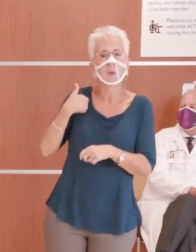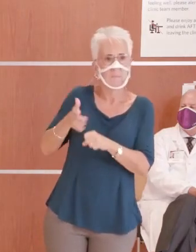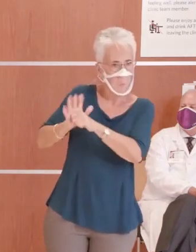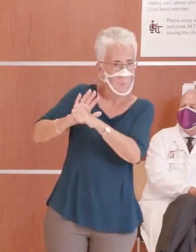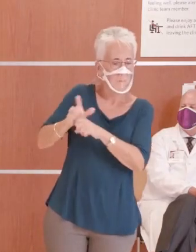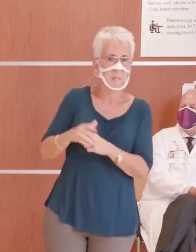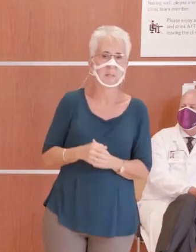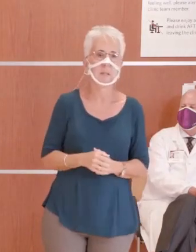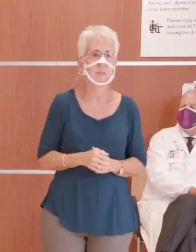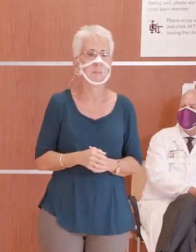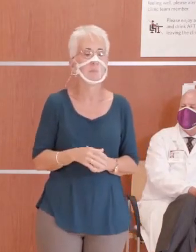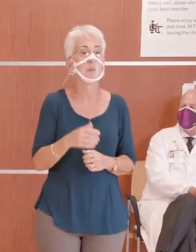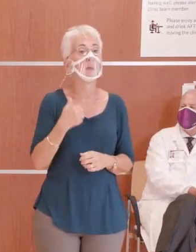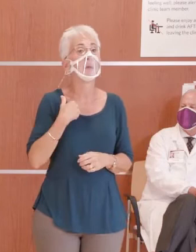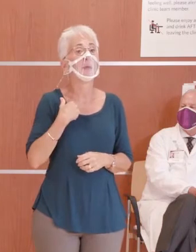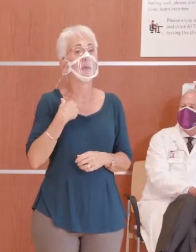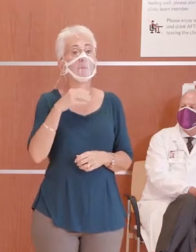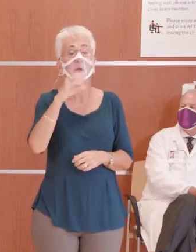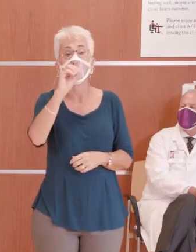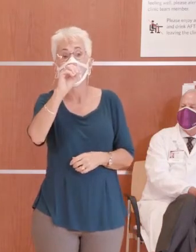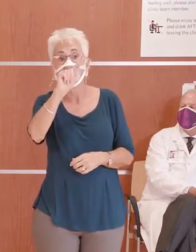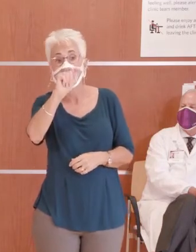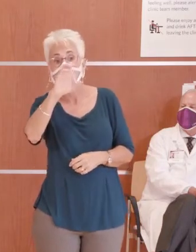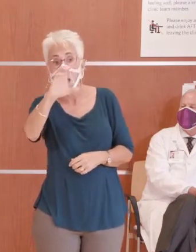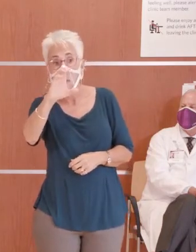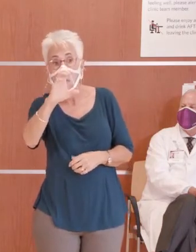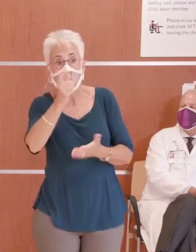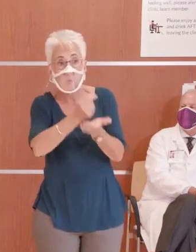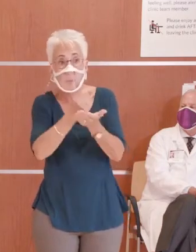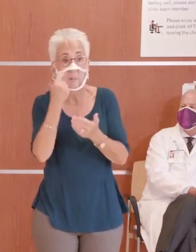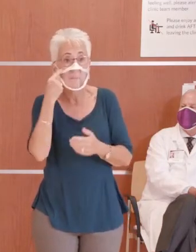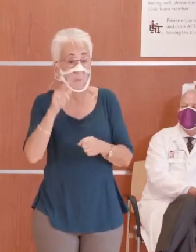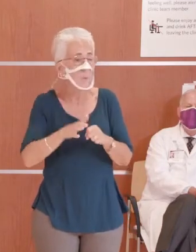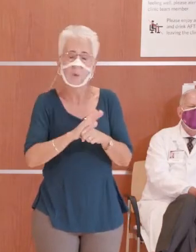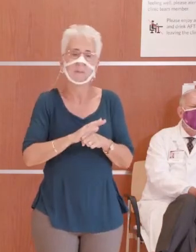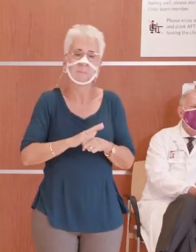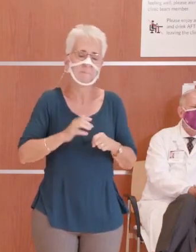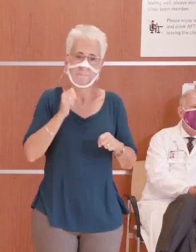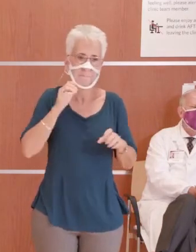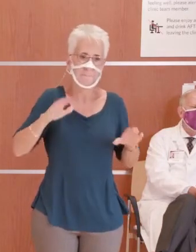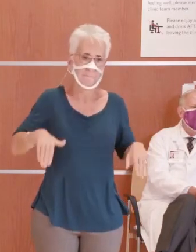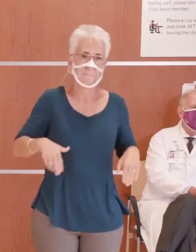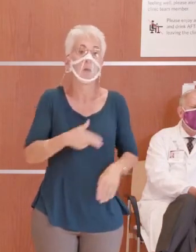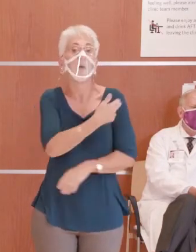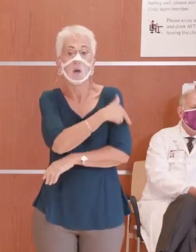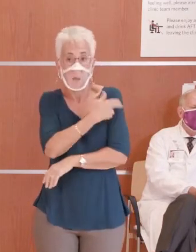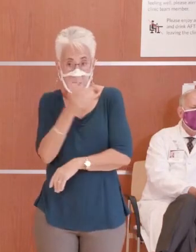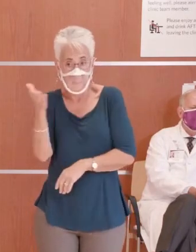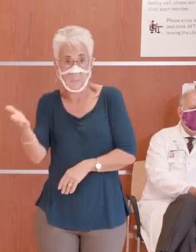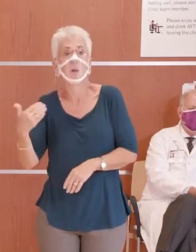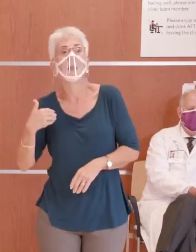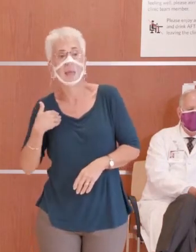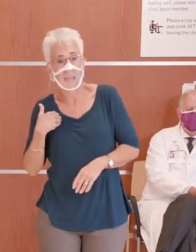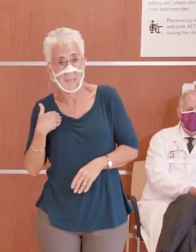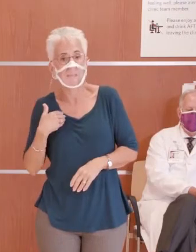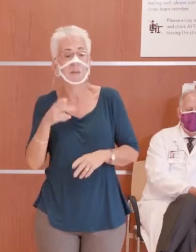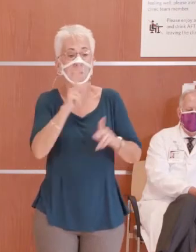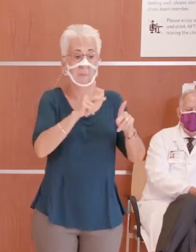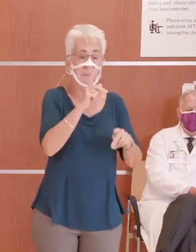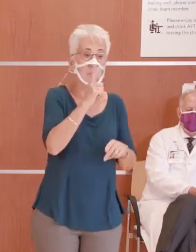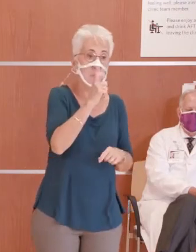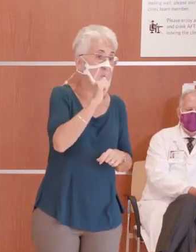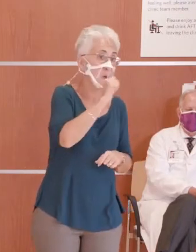not over-the-counter treatments for COVID-19. You heard what the treatments are for hospitalized and non-hospitalized